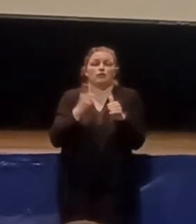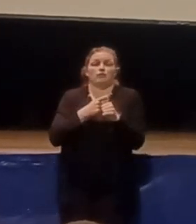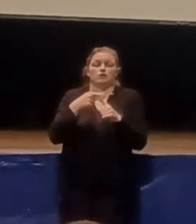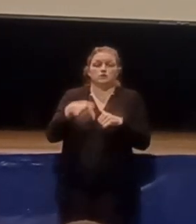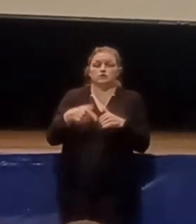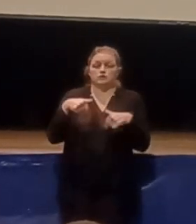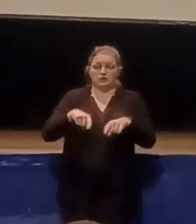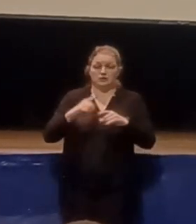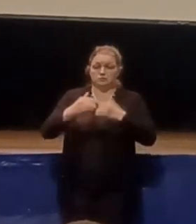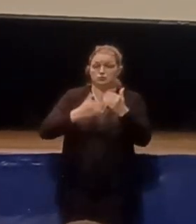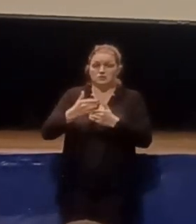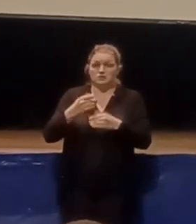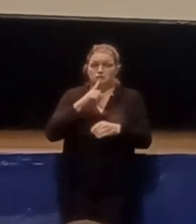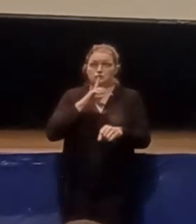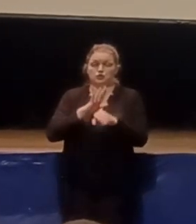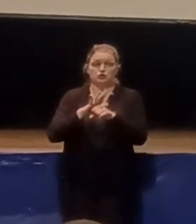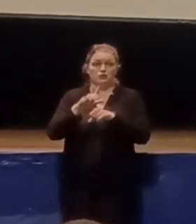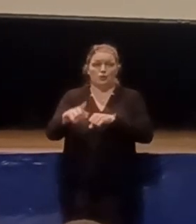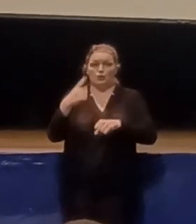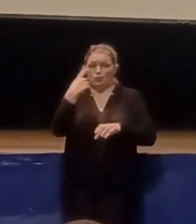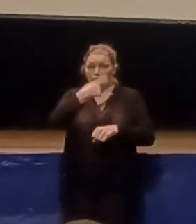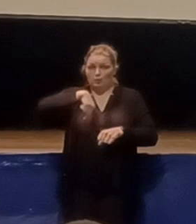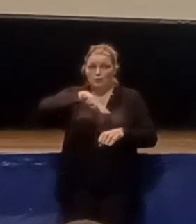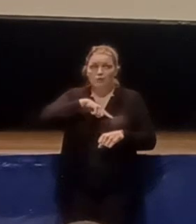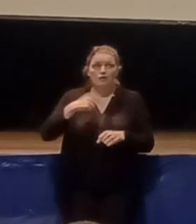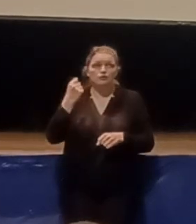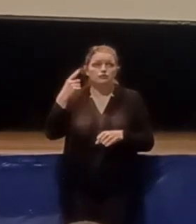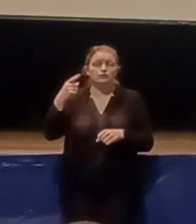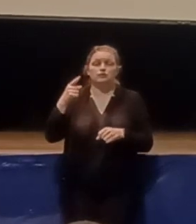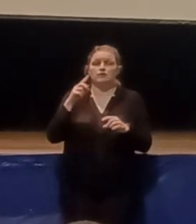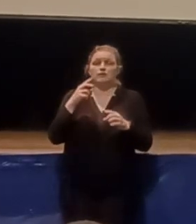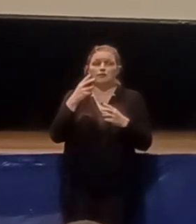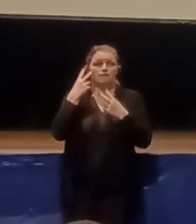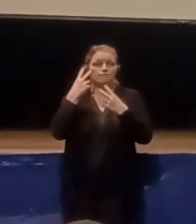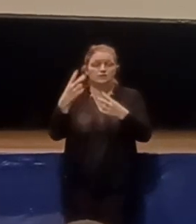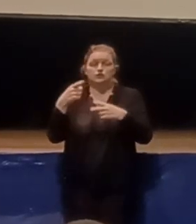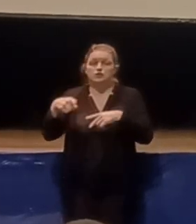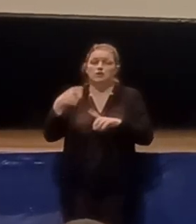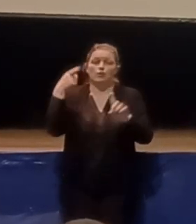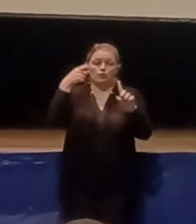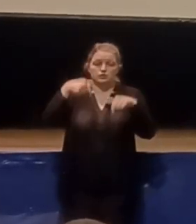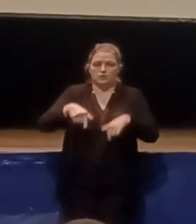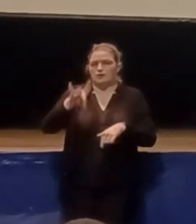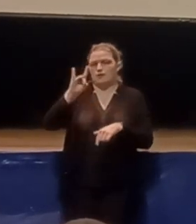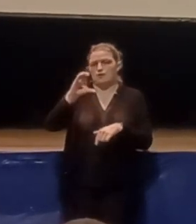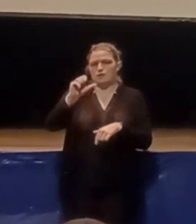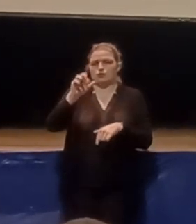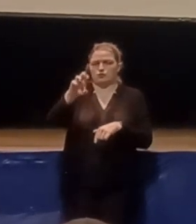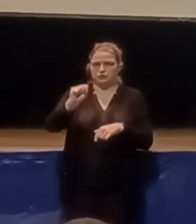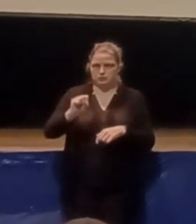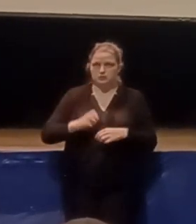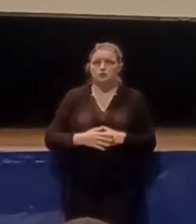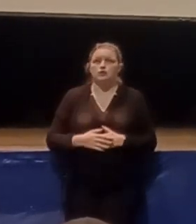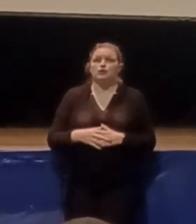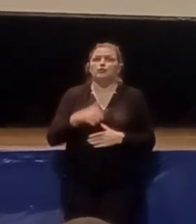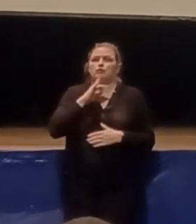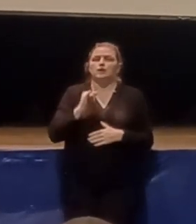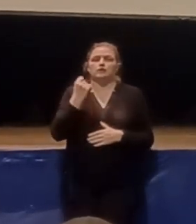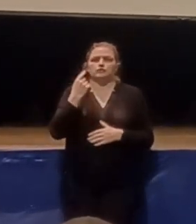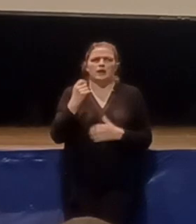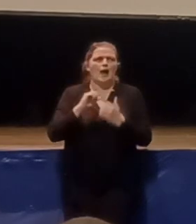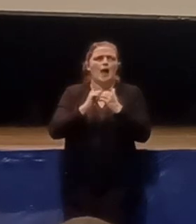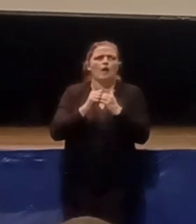that process is ensuring that we understand what the vision and goals are for those 8 acres. Really getting a sense of,